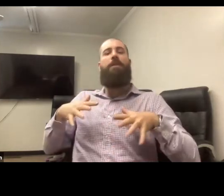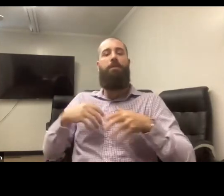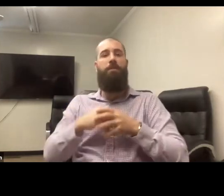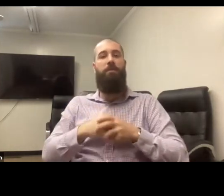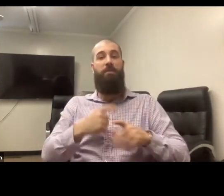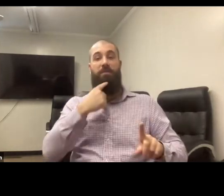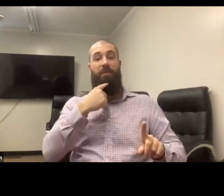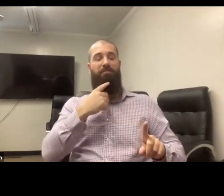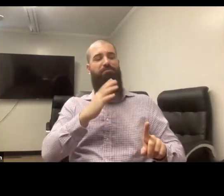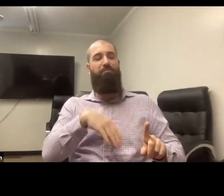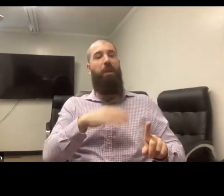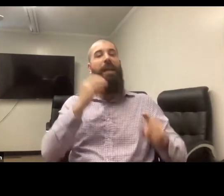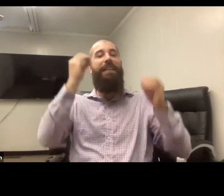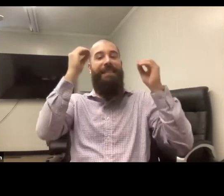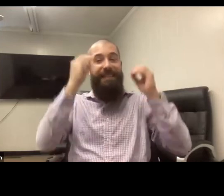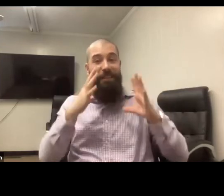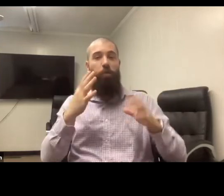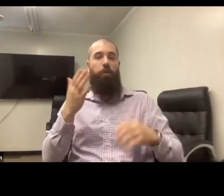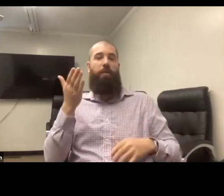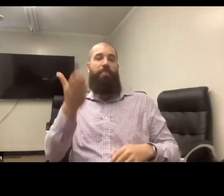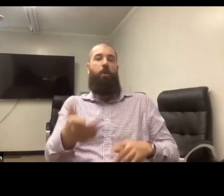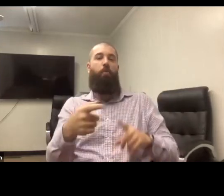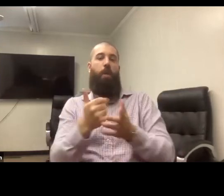And if they say she wants to do it herself, but she's nervous,